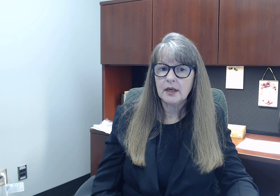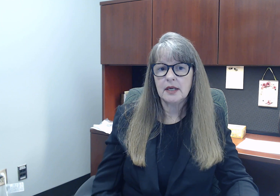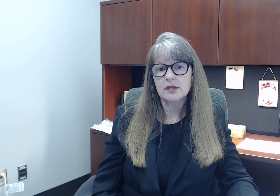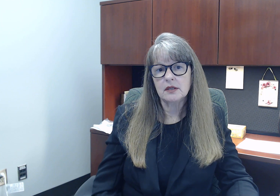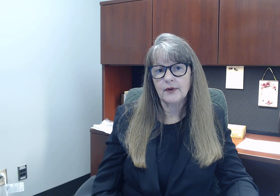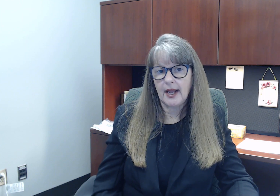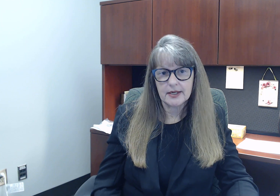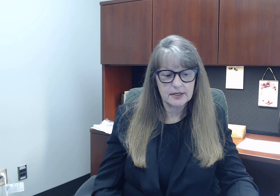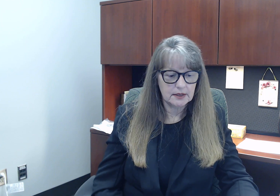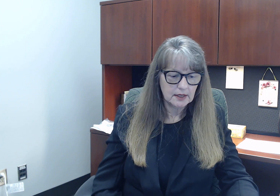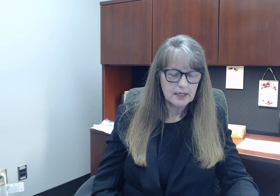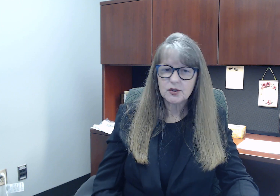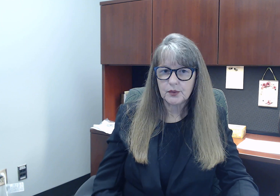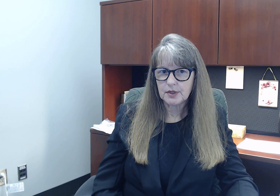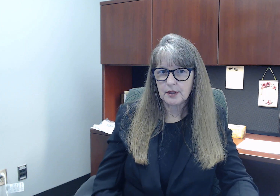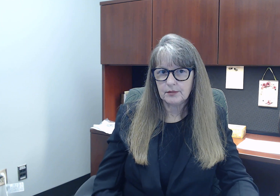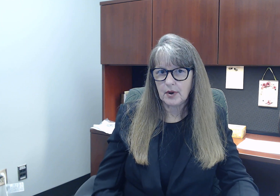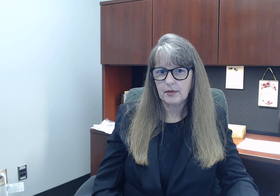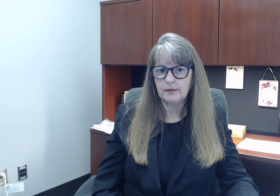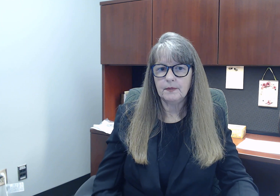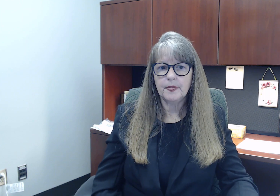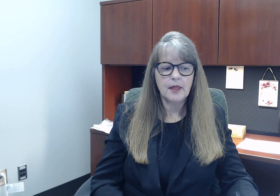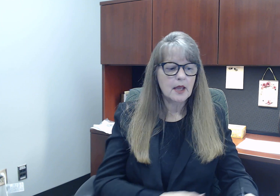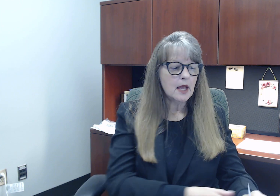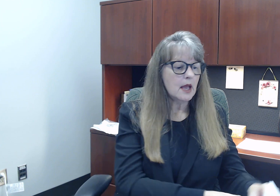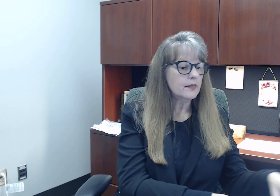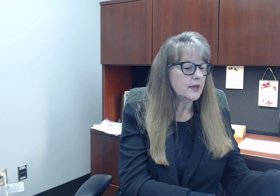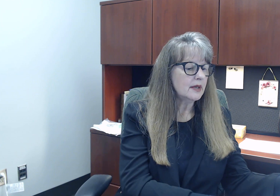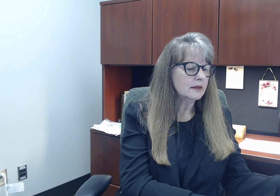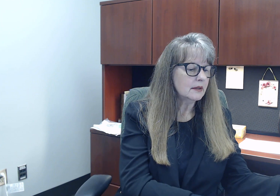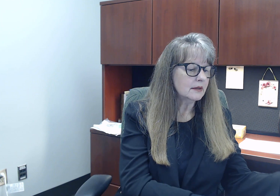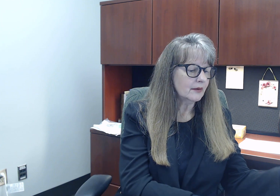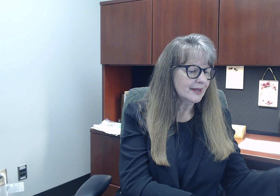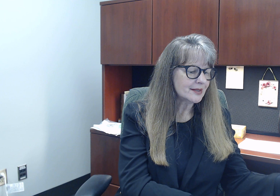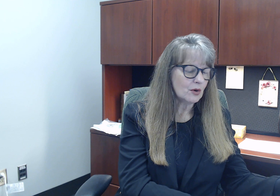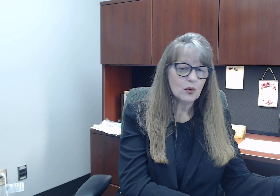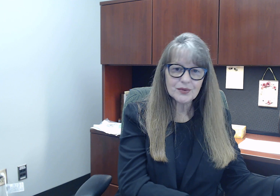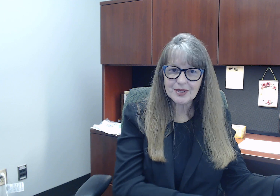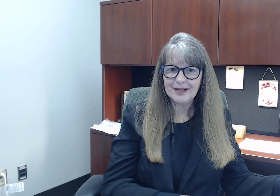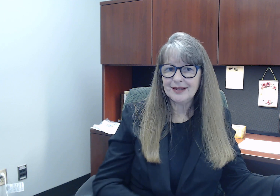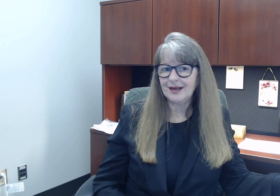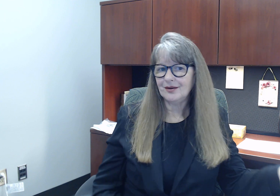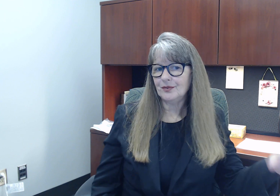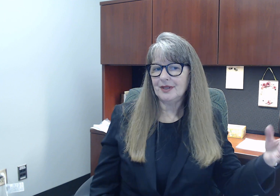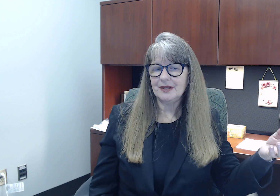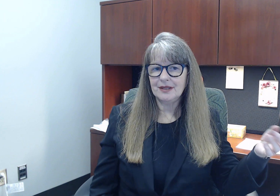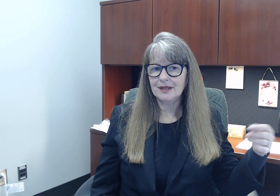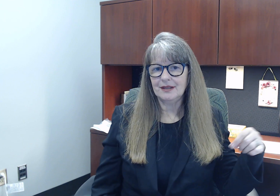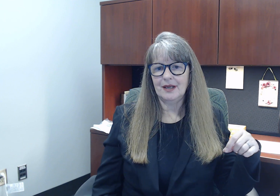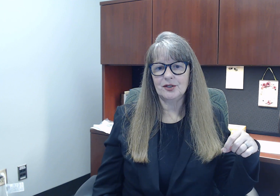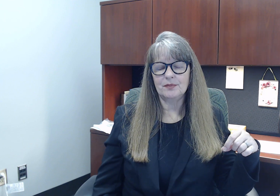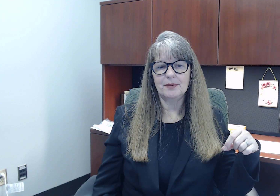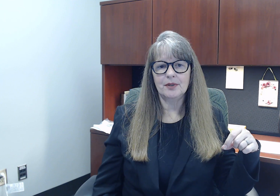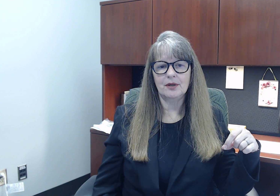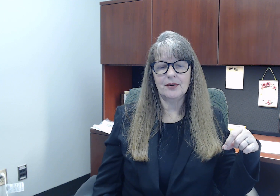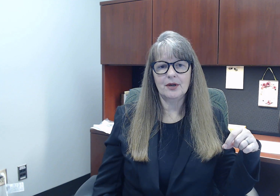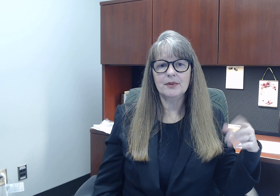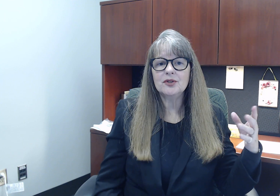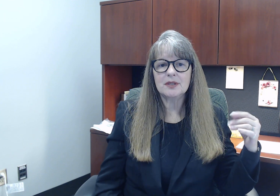a different accent, so it's not a problem. And then there is an old sign that I don't really think that I should be putting on here, but just